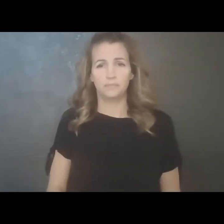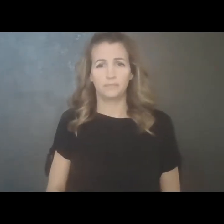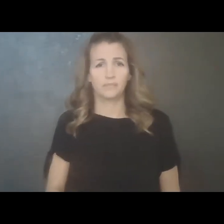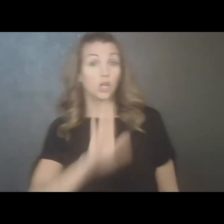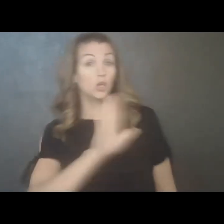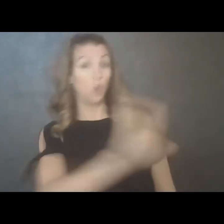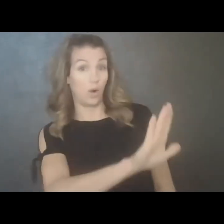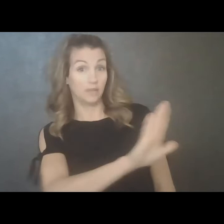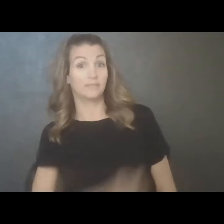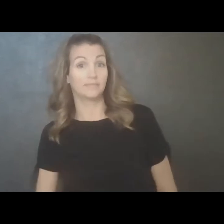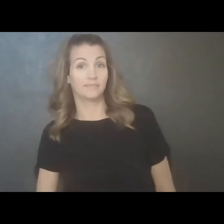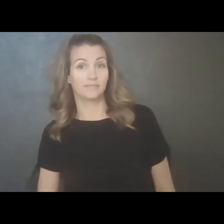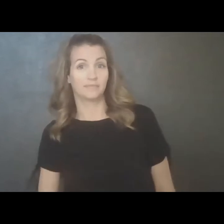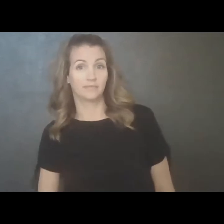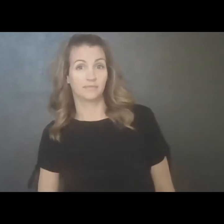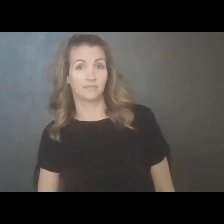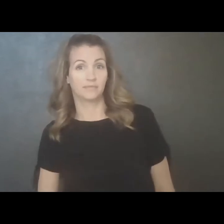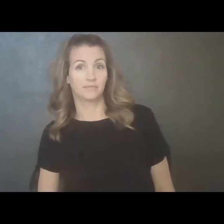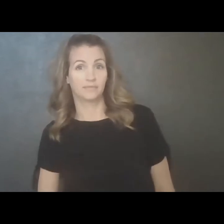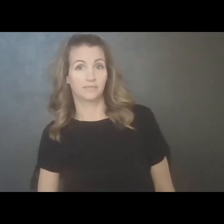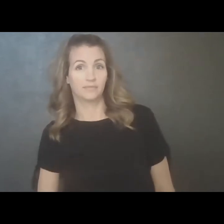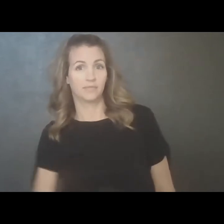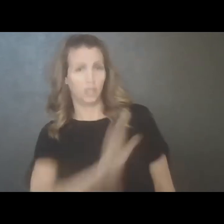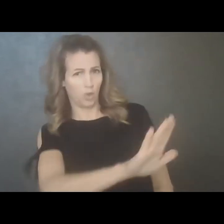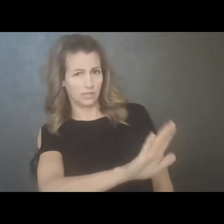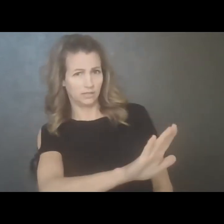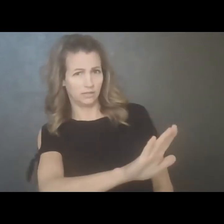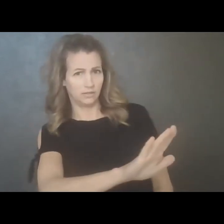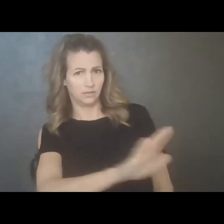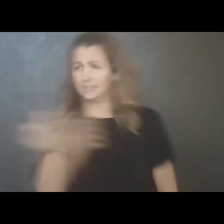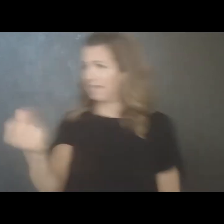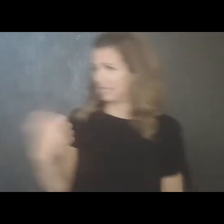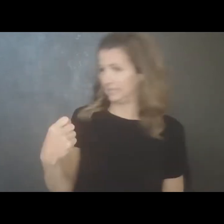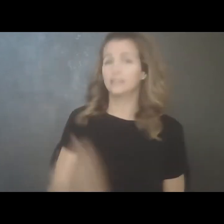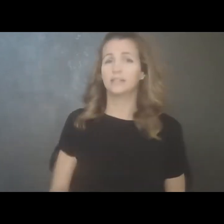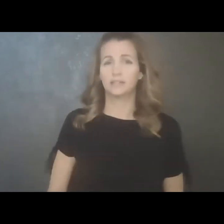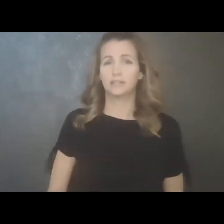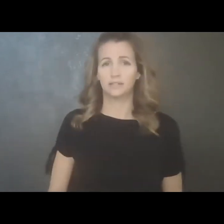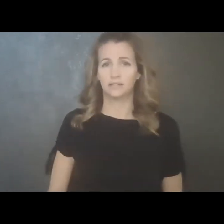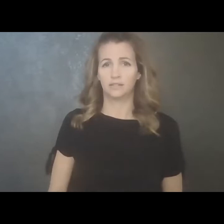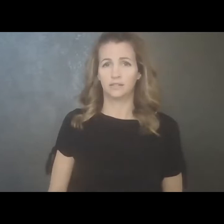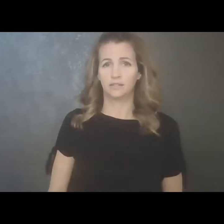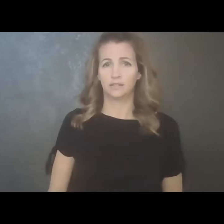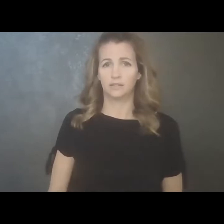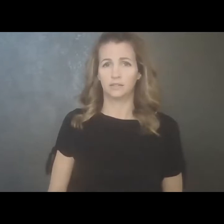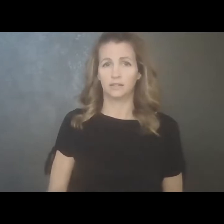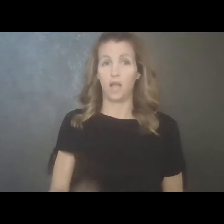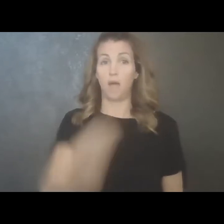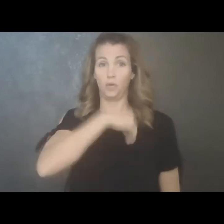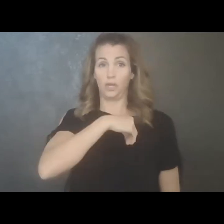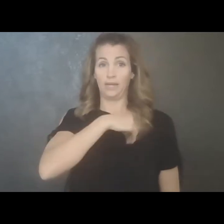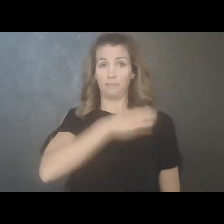Yours. Yours? Yes. Sure. So I'm just going to put mine right there. So